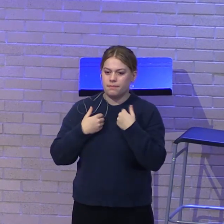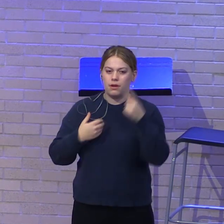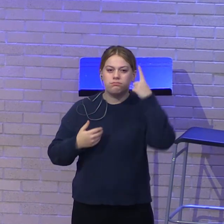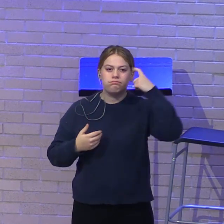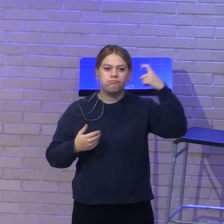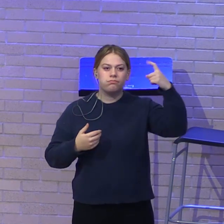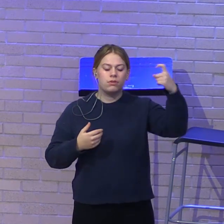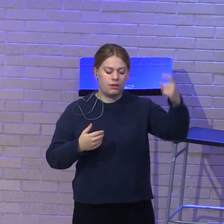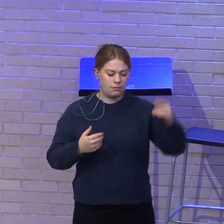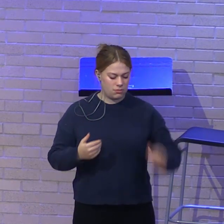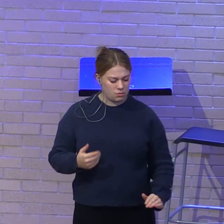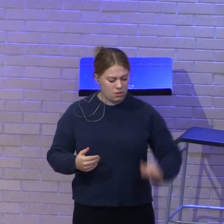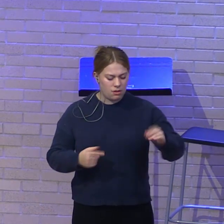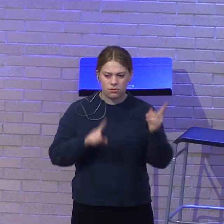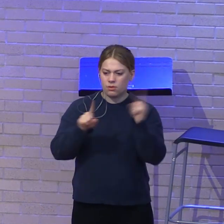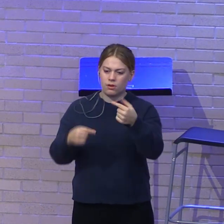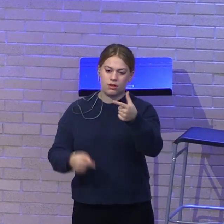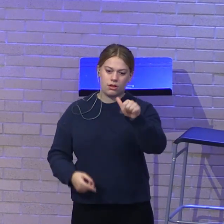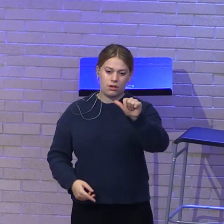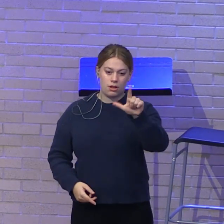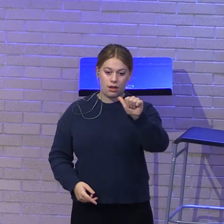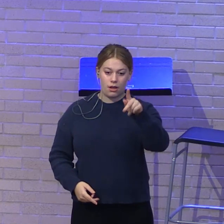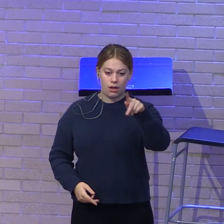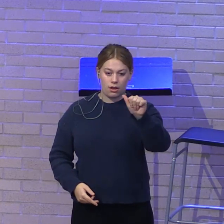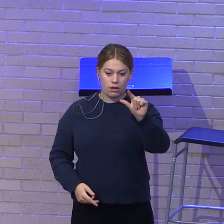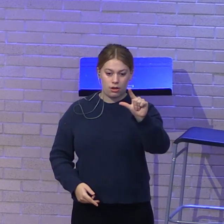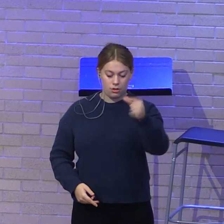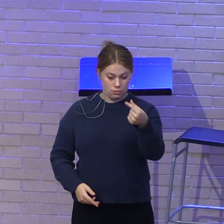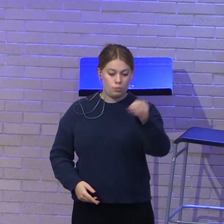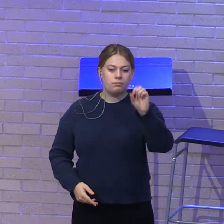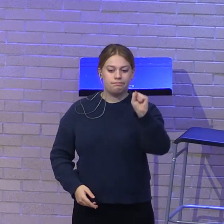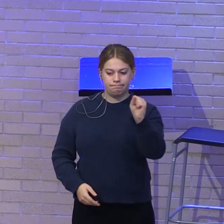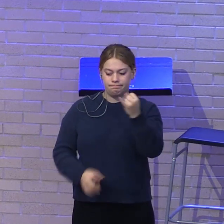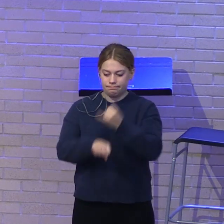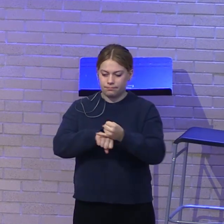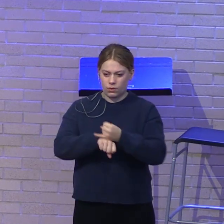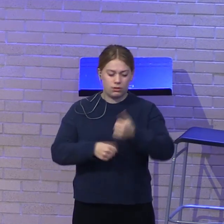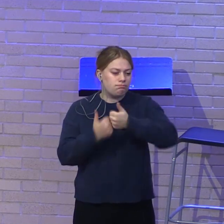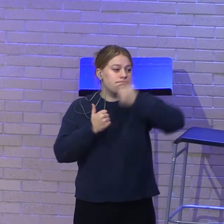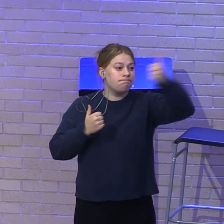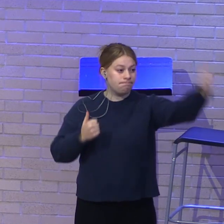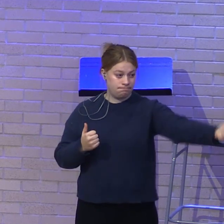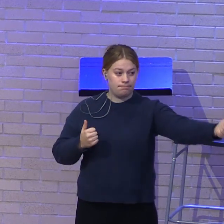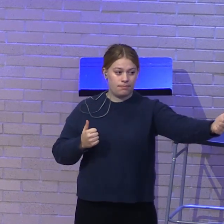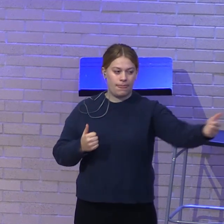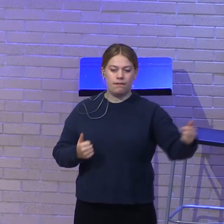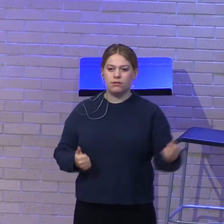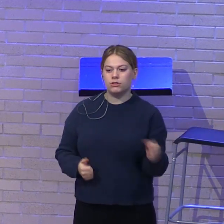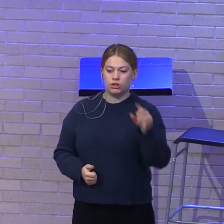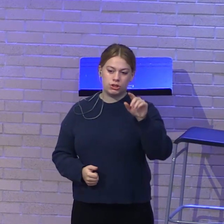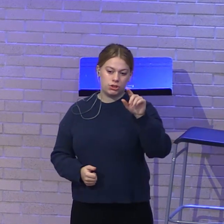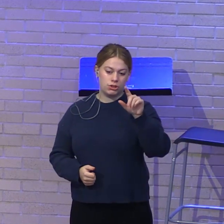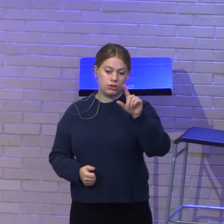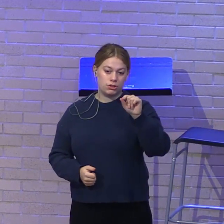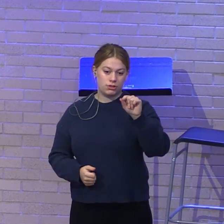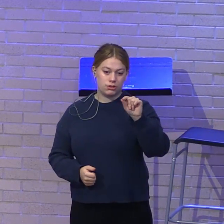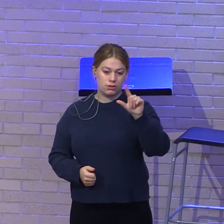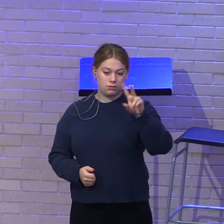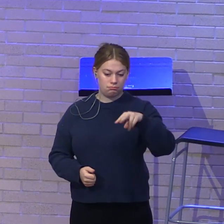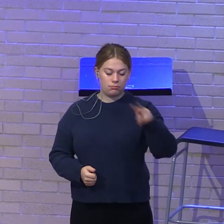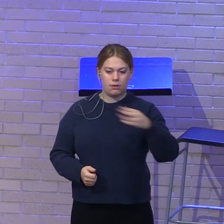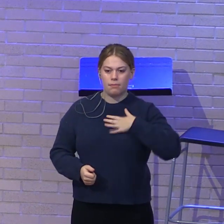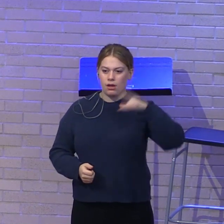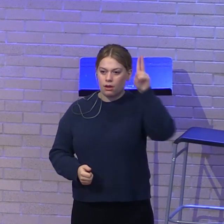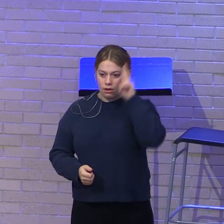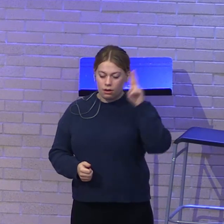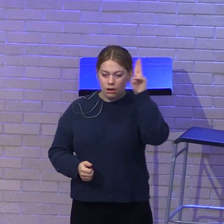Galapagos Islands. In summer of 2022, I found out that my uncle, who was a Spanish teacher, was taking